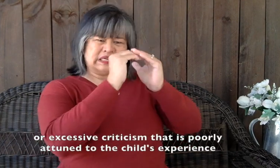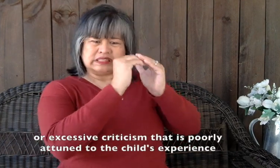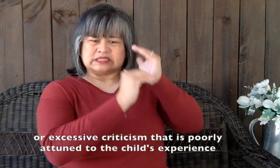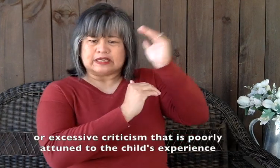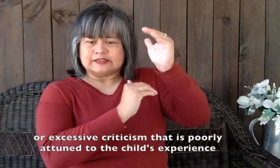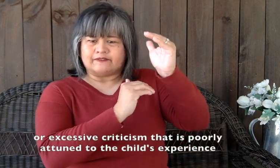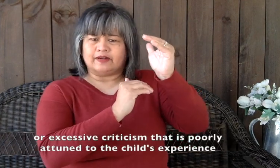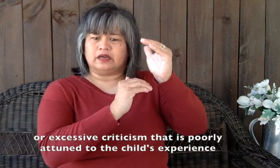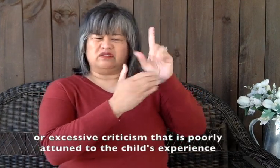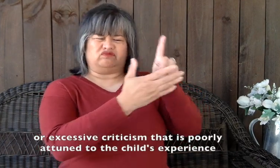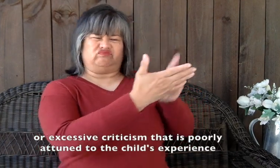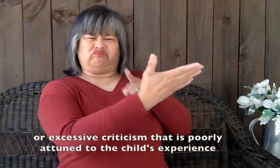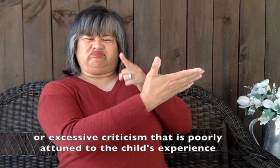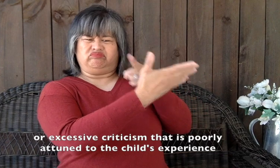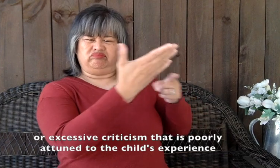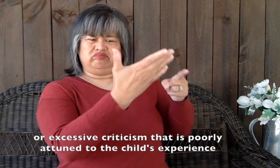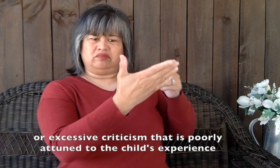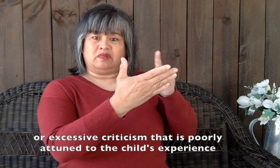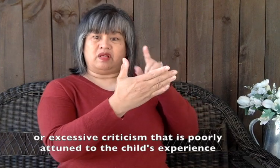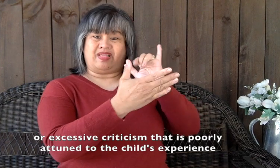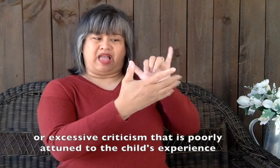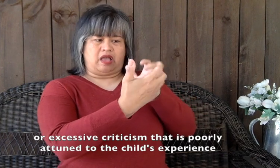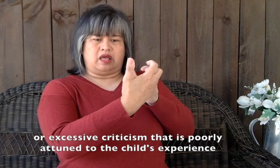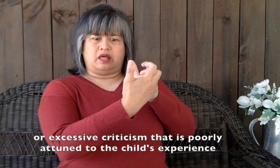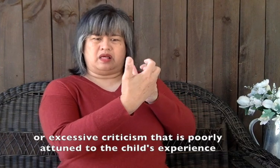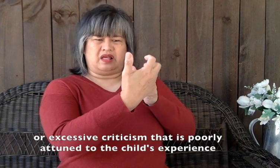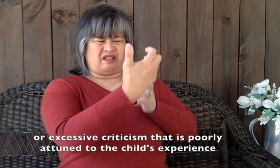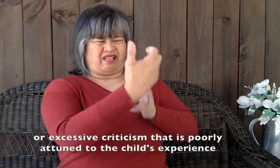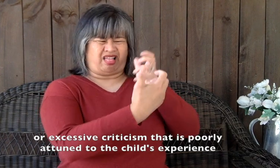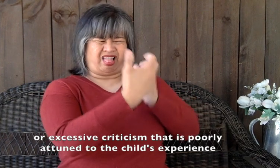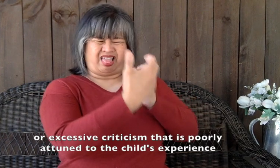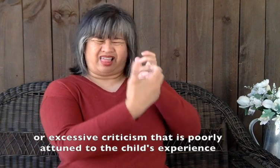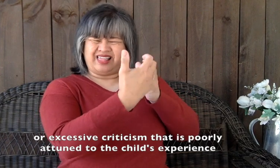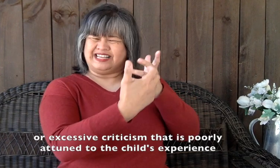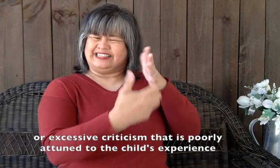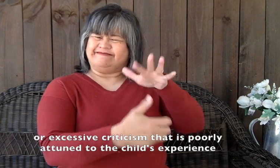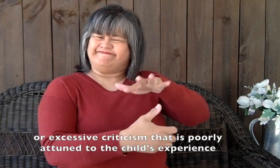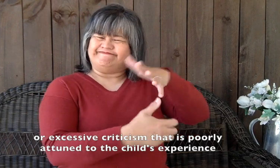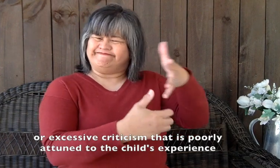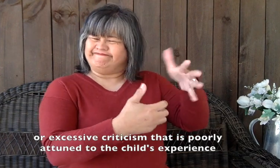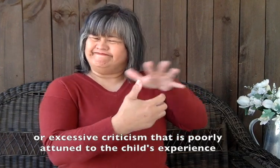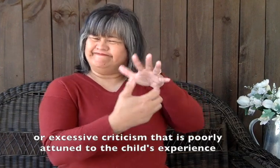or excessive criticism that is poorly attuned to the child's experience.